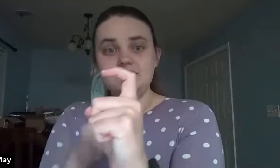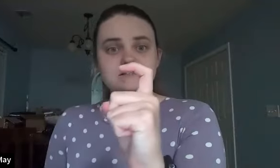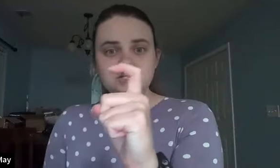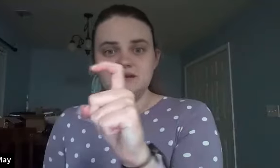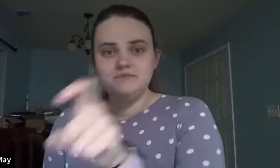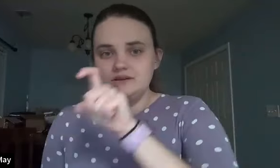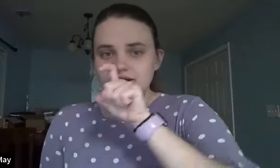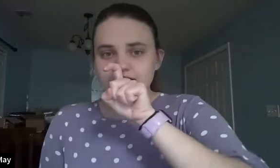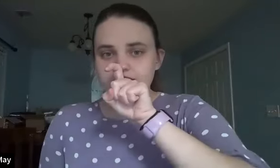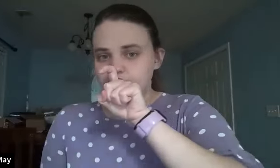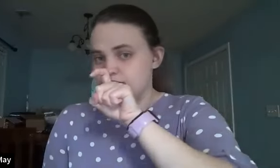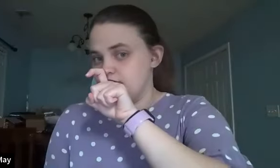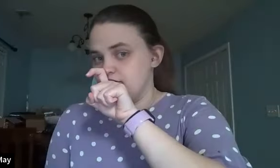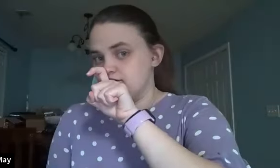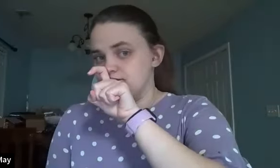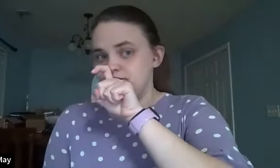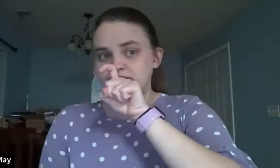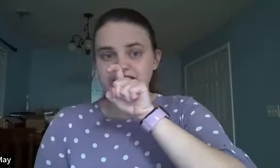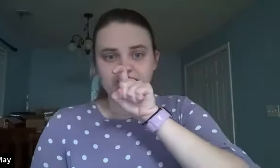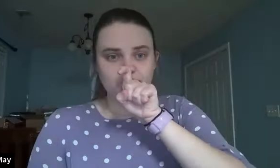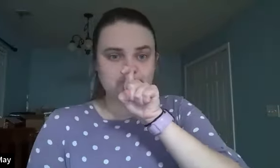X shape, and then you're going to put it on your nose. Eagle.